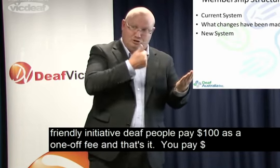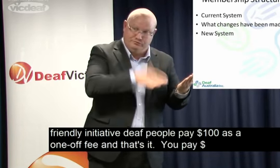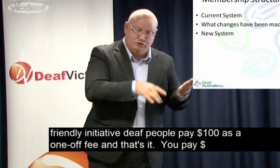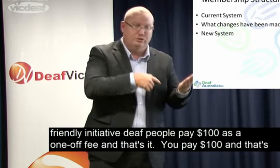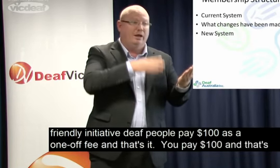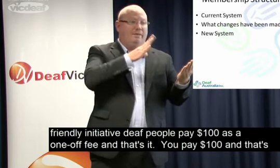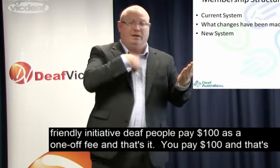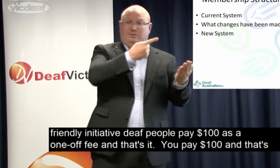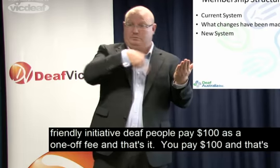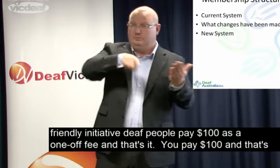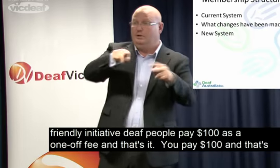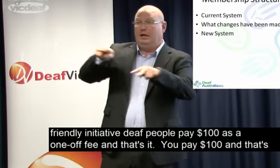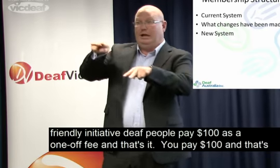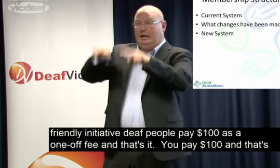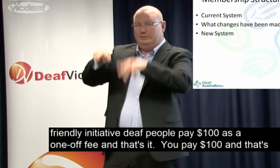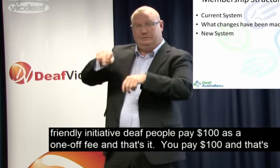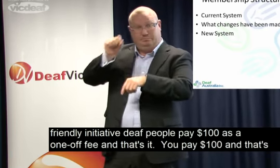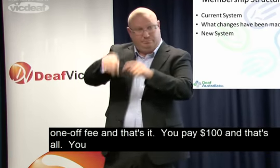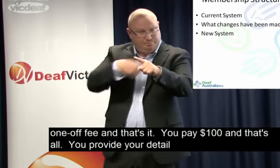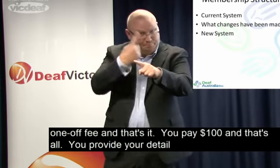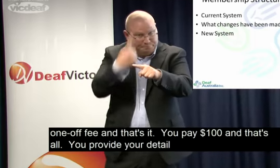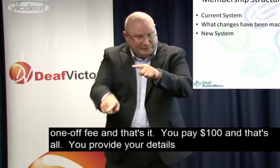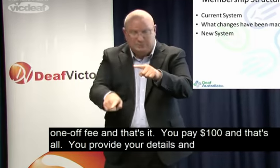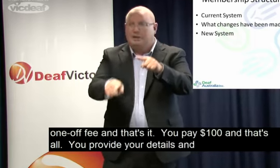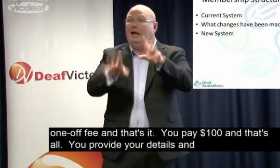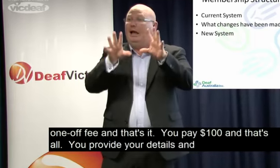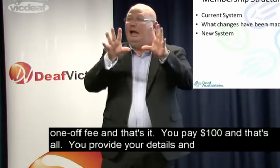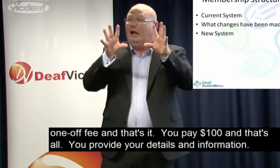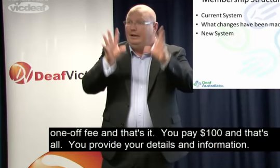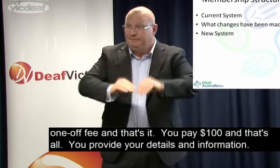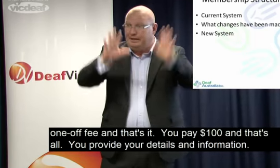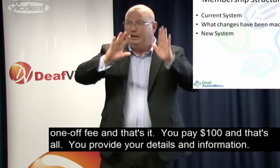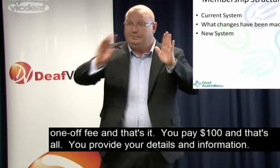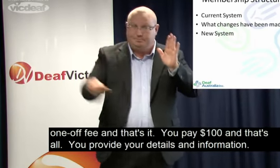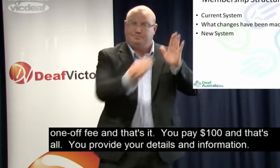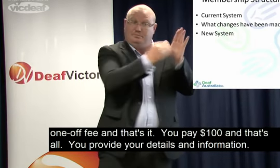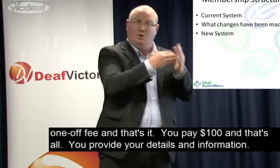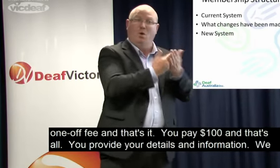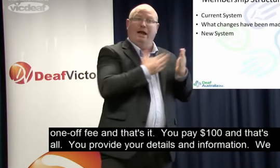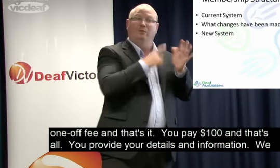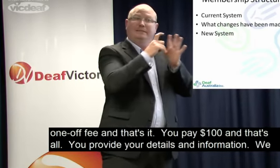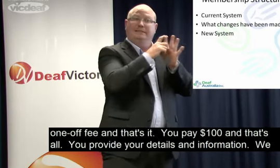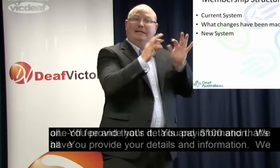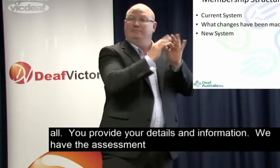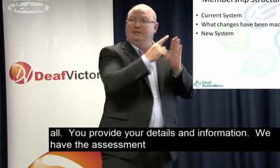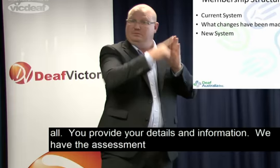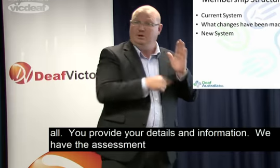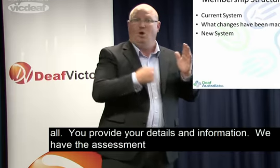You provide your details and information. We have the assessment, you pass the assessment, and then you're